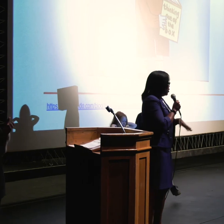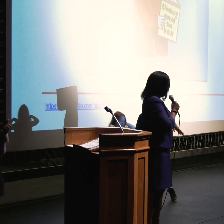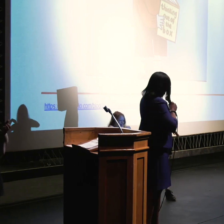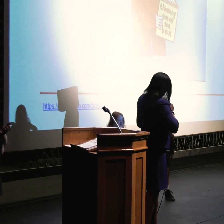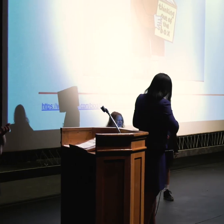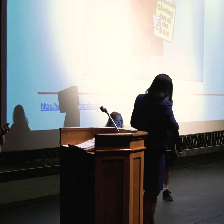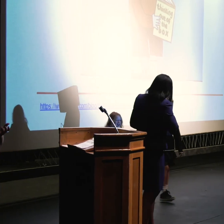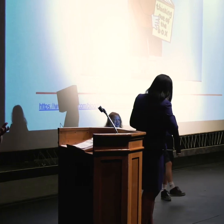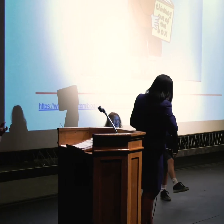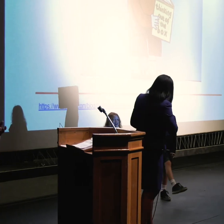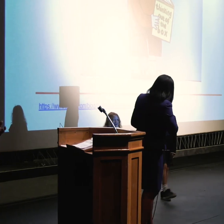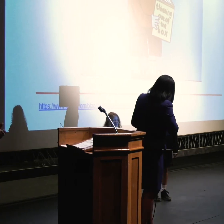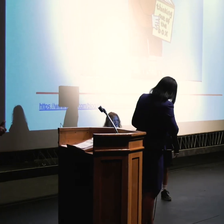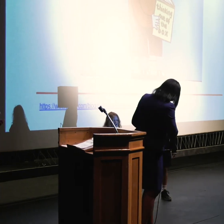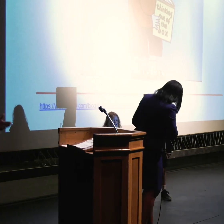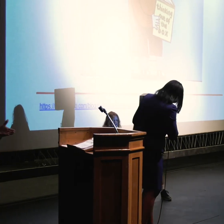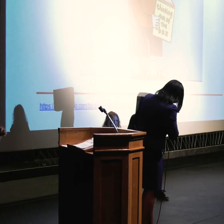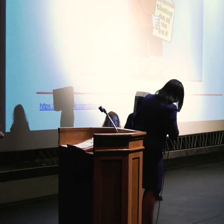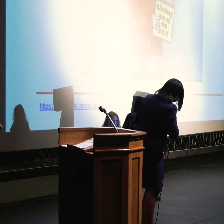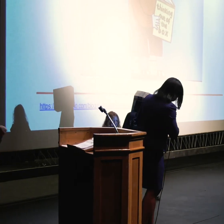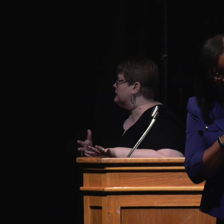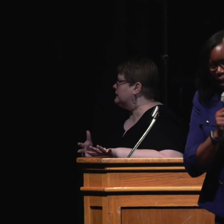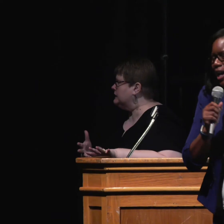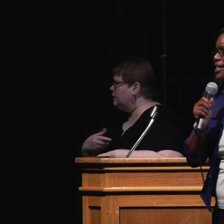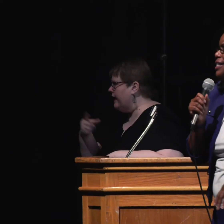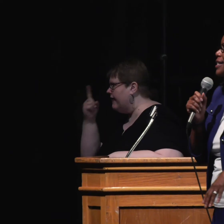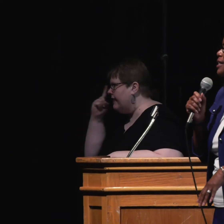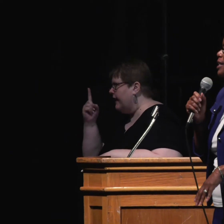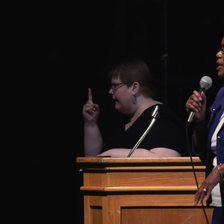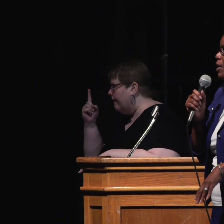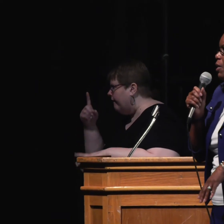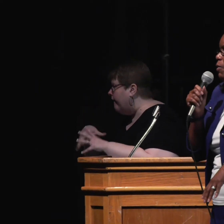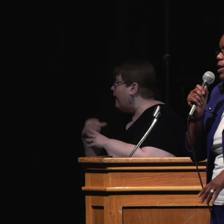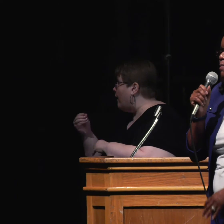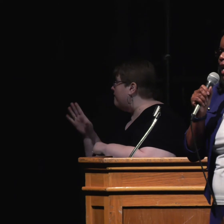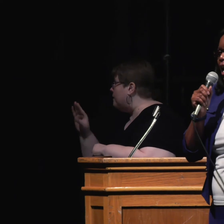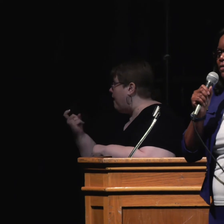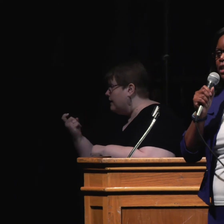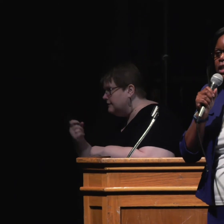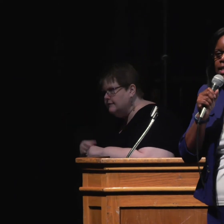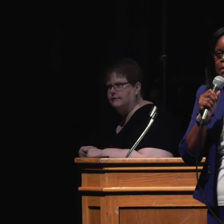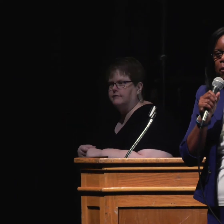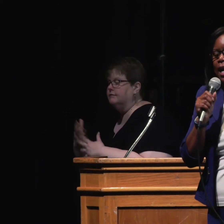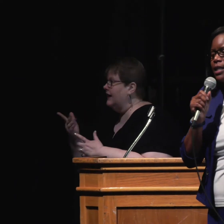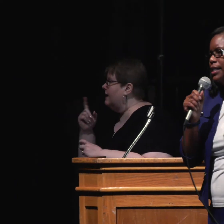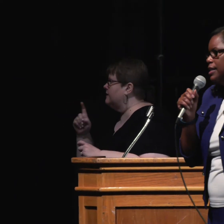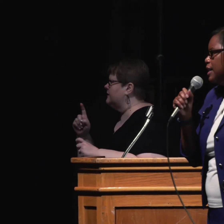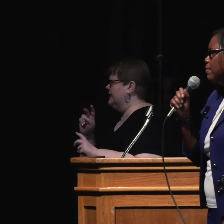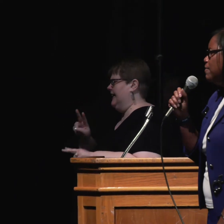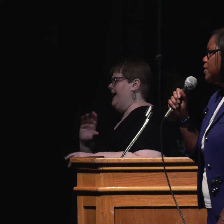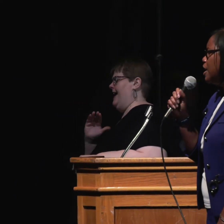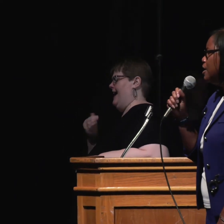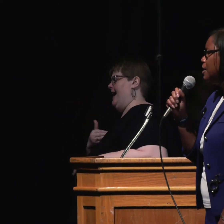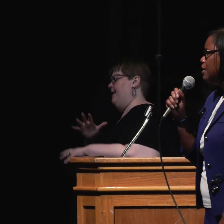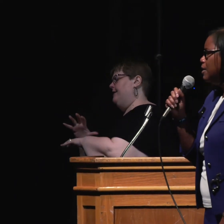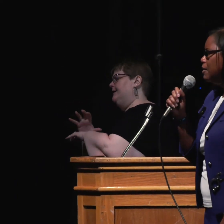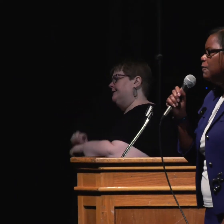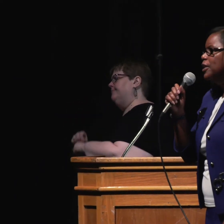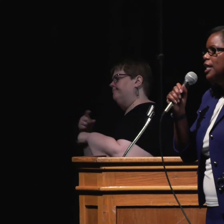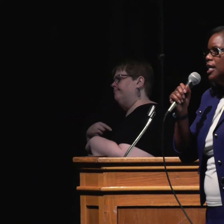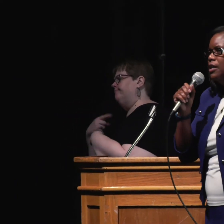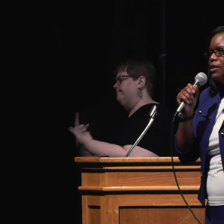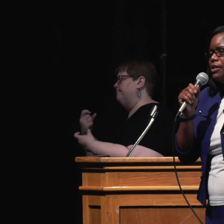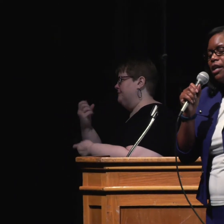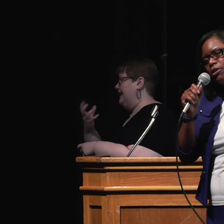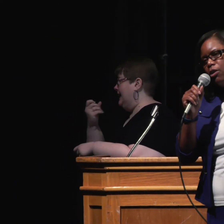drop some old habits when we're thinking outside the box. We might have to look at some practices that we've done